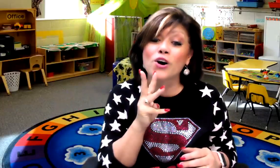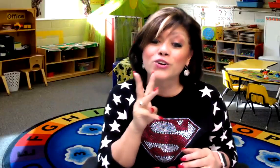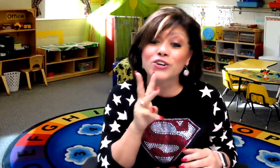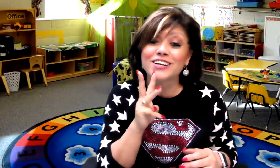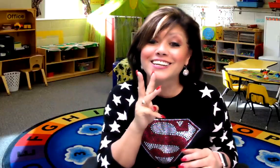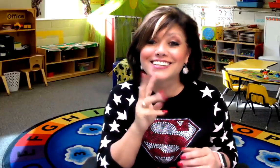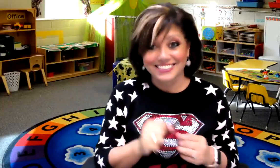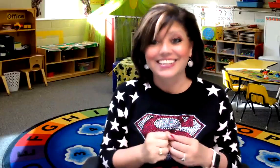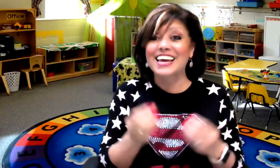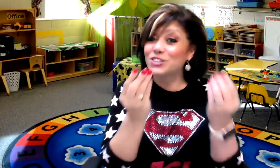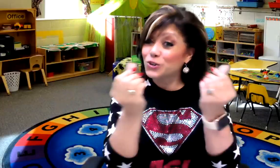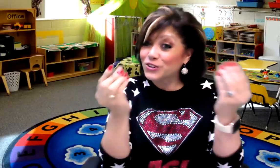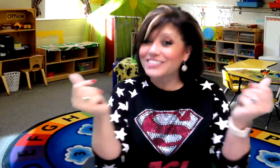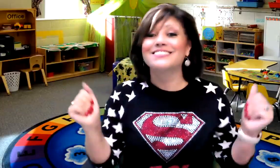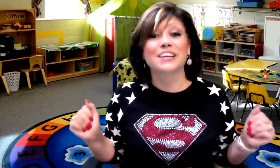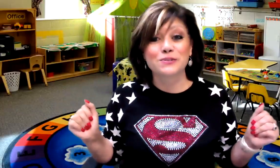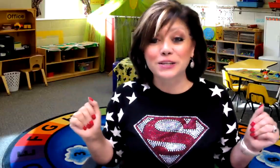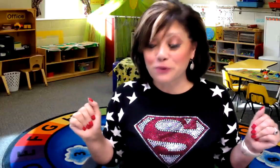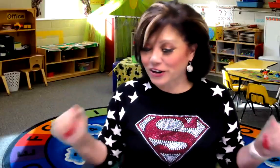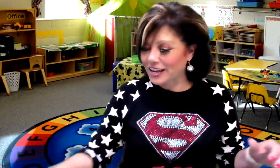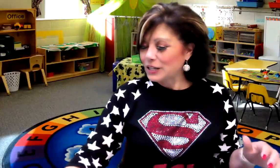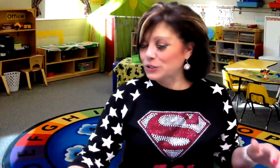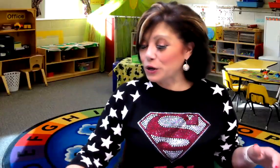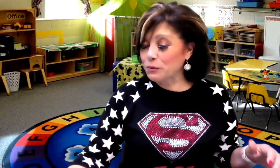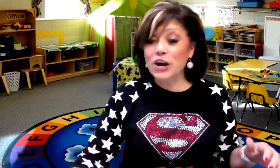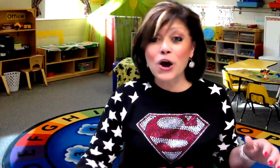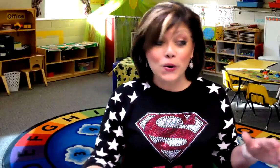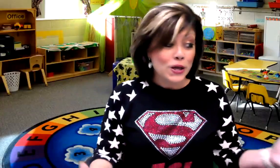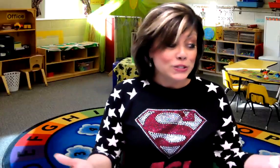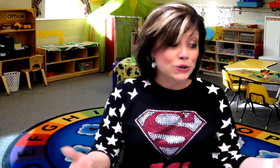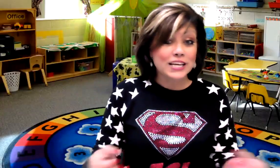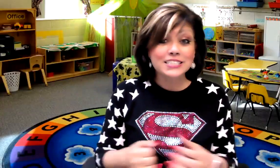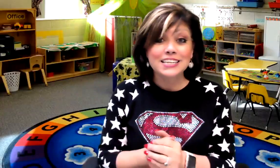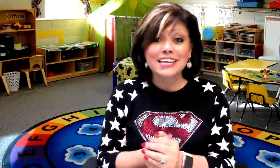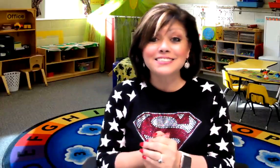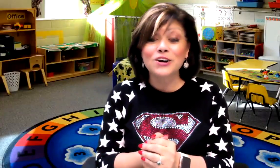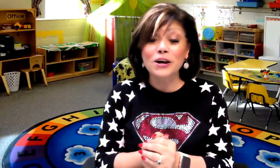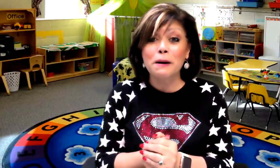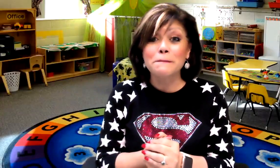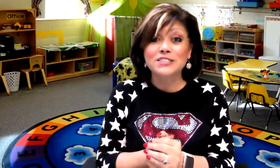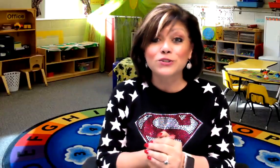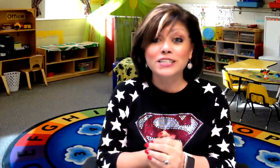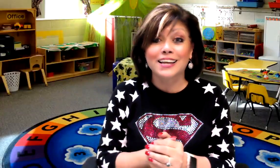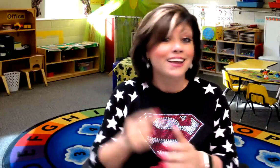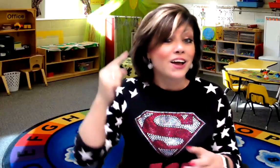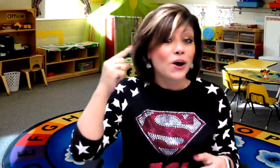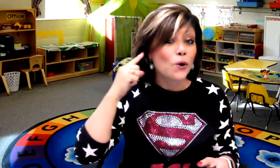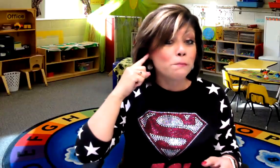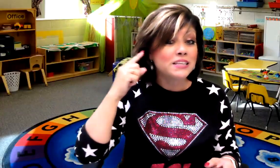water and dirt. They really work. So here we go. So let's talk about Mr. Sun. Oh,